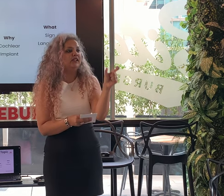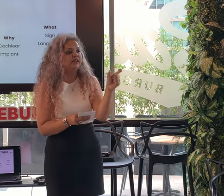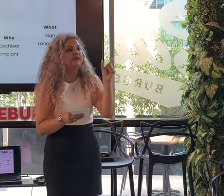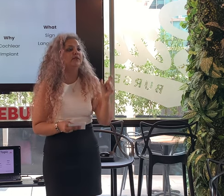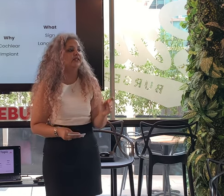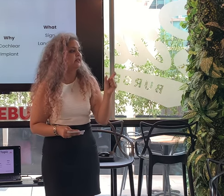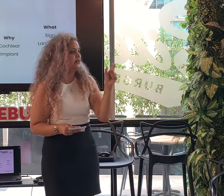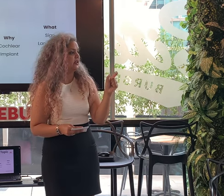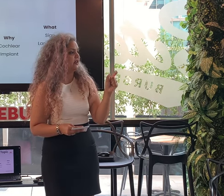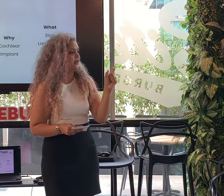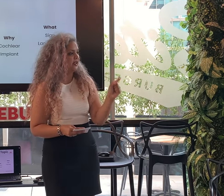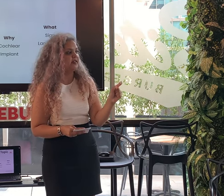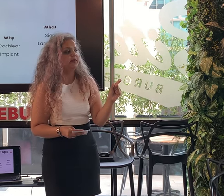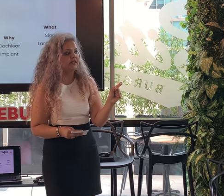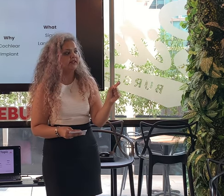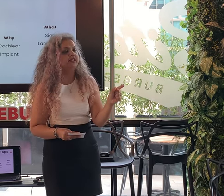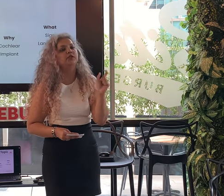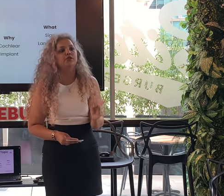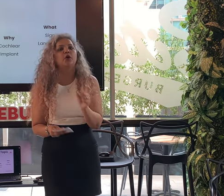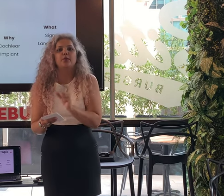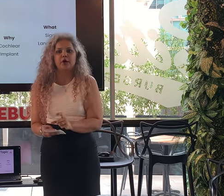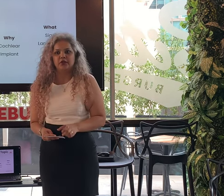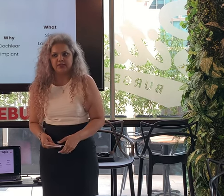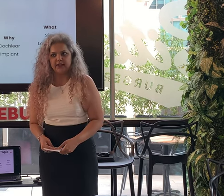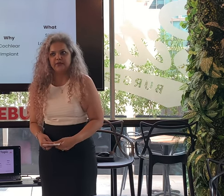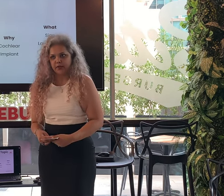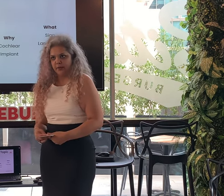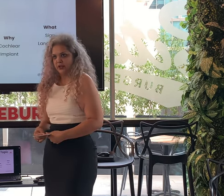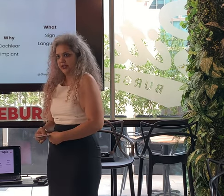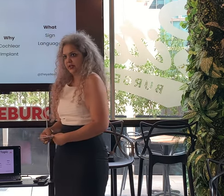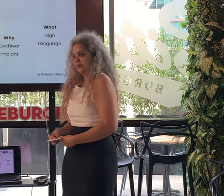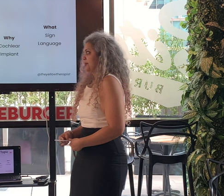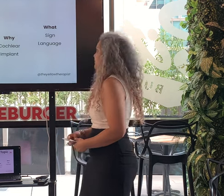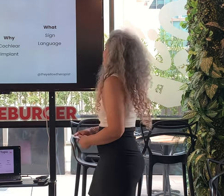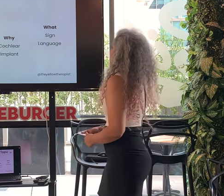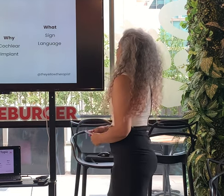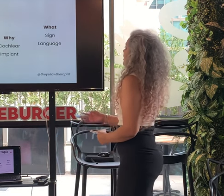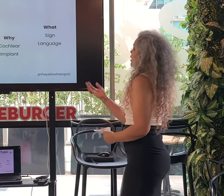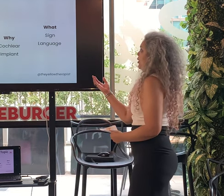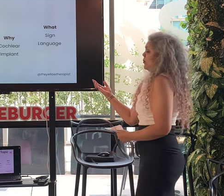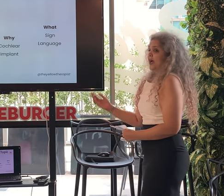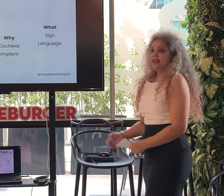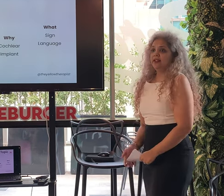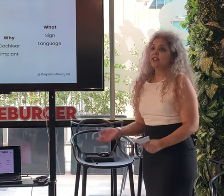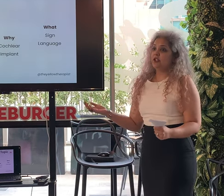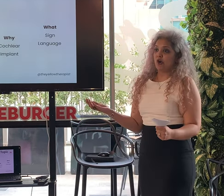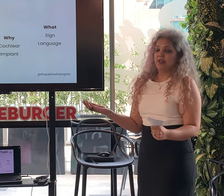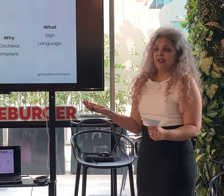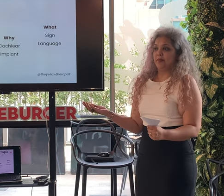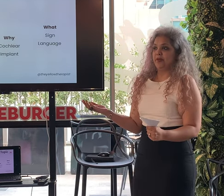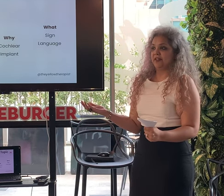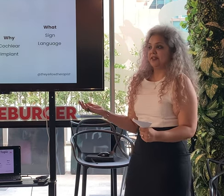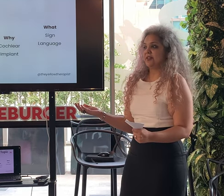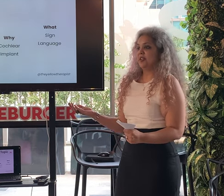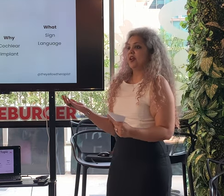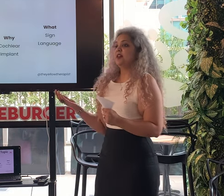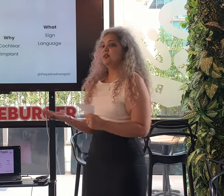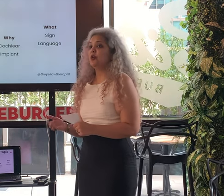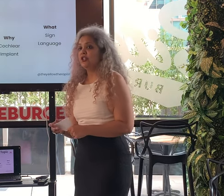a little bit credibility to talk about the deaf community. Why? The cochlear implant. A small